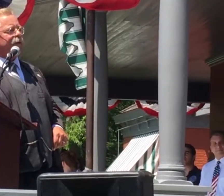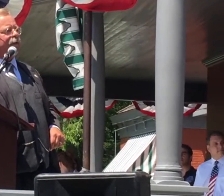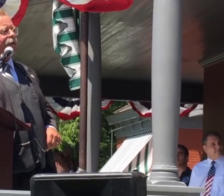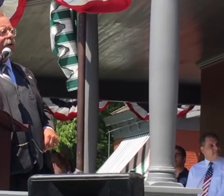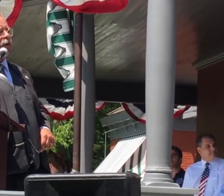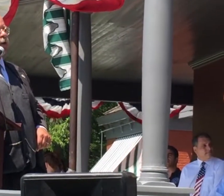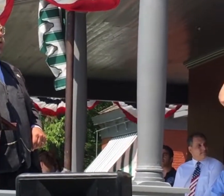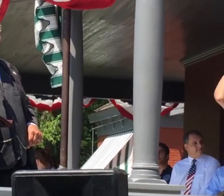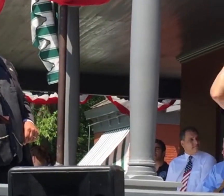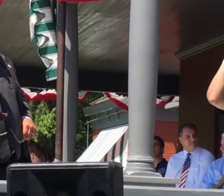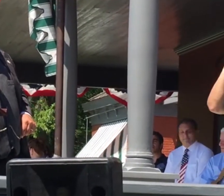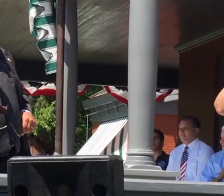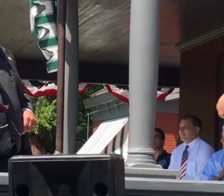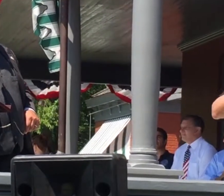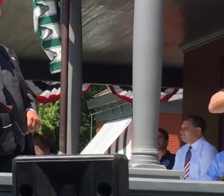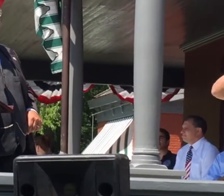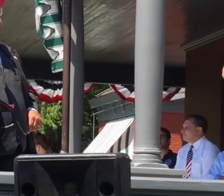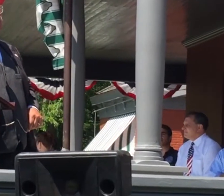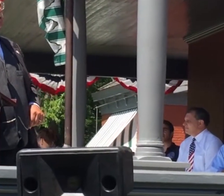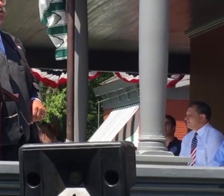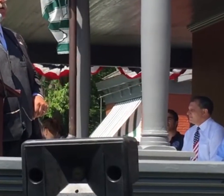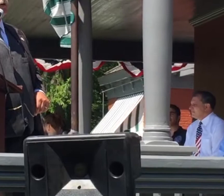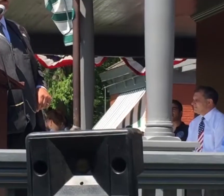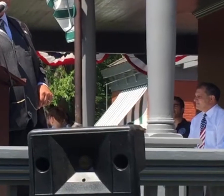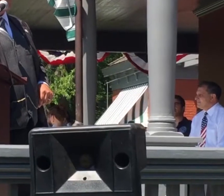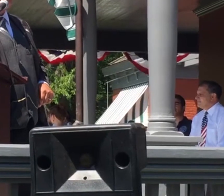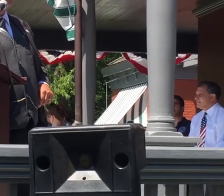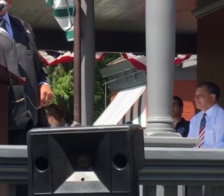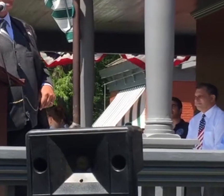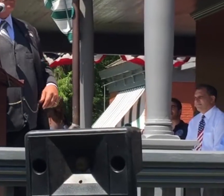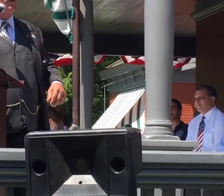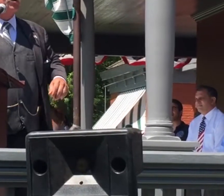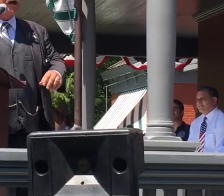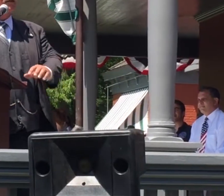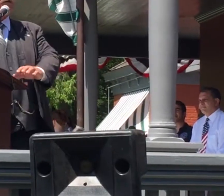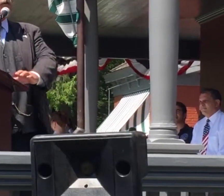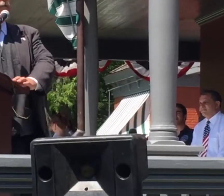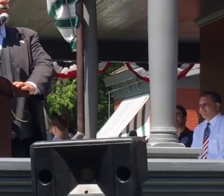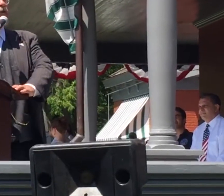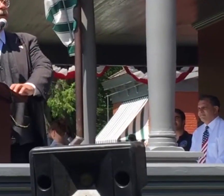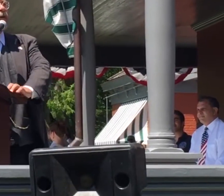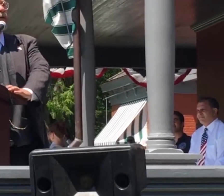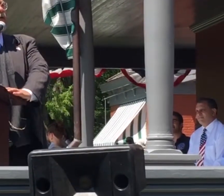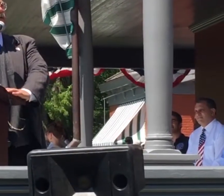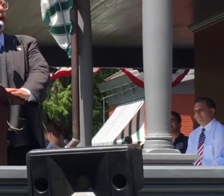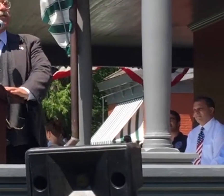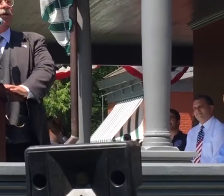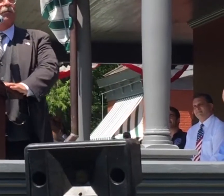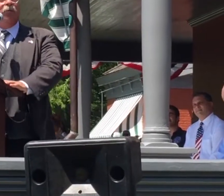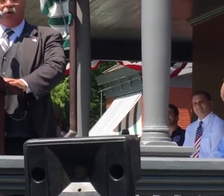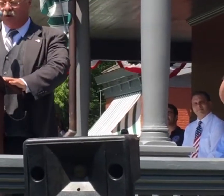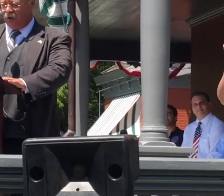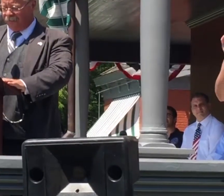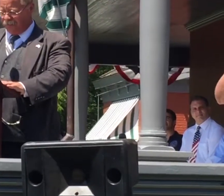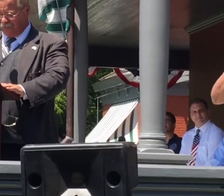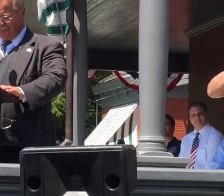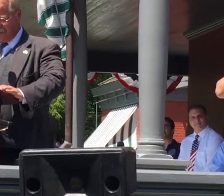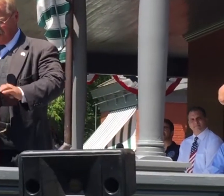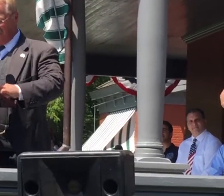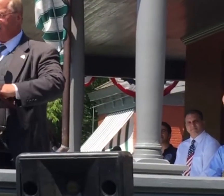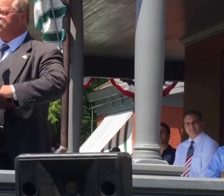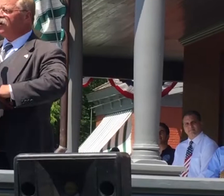own father, Theodore Roosevelt, as a commissioner, an allotment commissioner, and a sanitary commissioner during that terrible